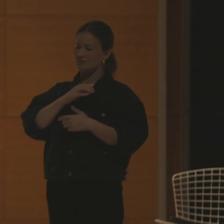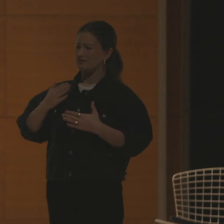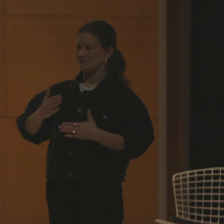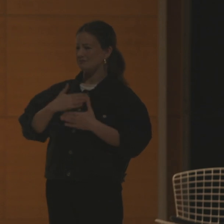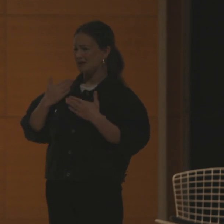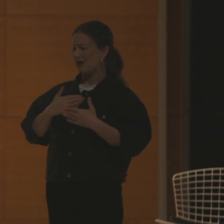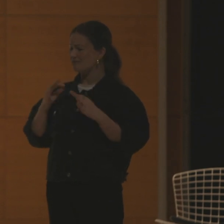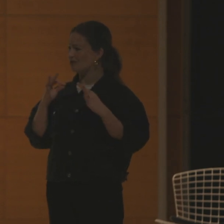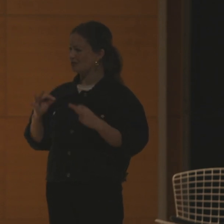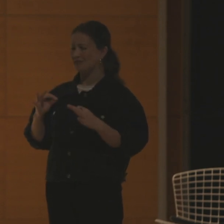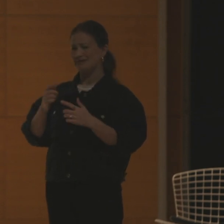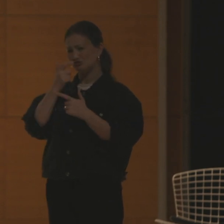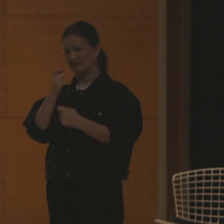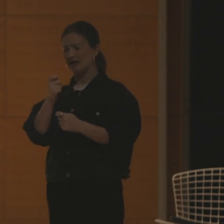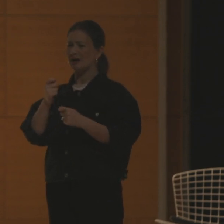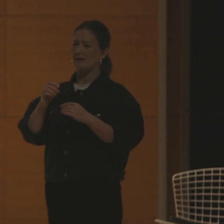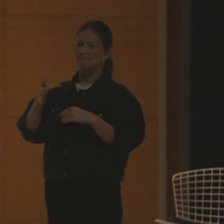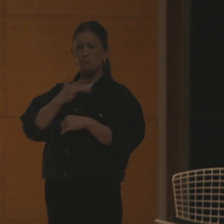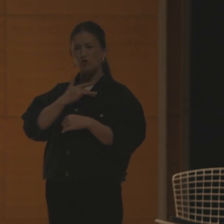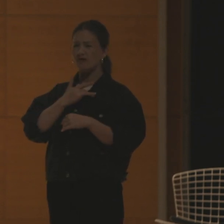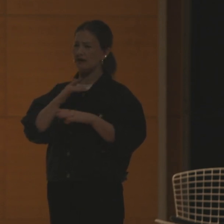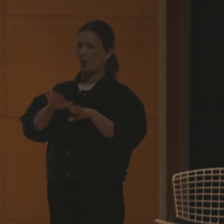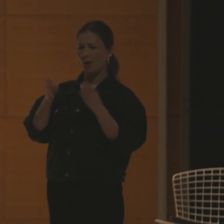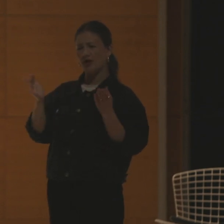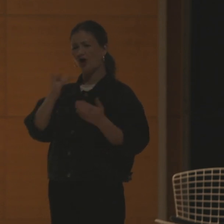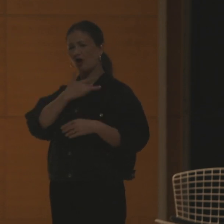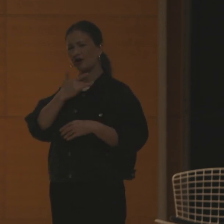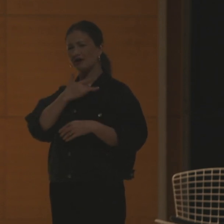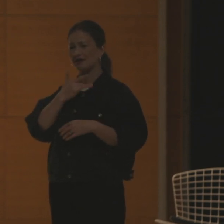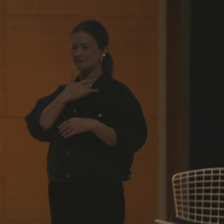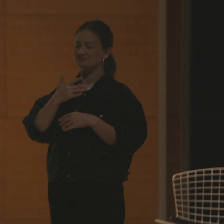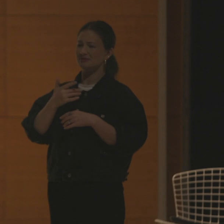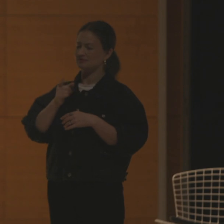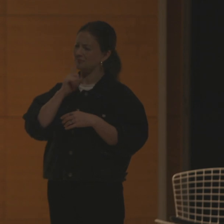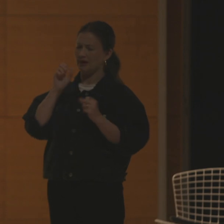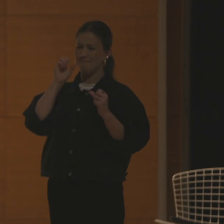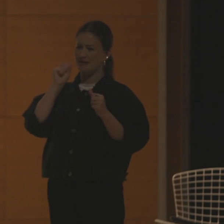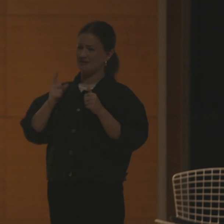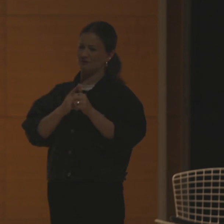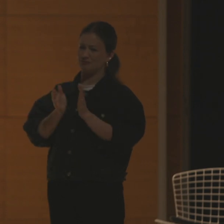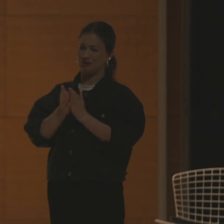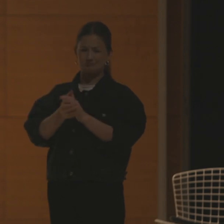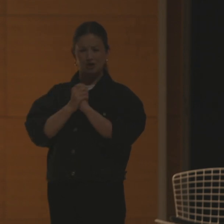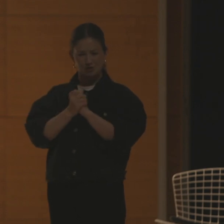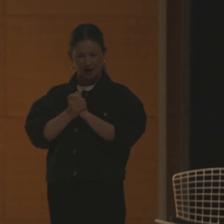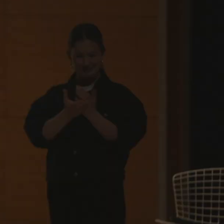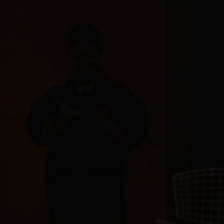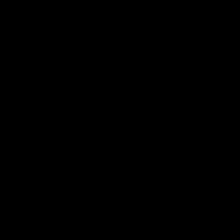unfolding. Moving, open-hearted, and astute, Holding Pattern is a splendid debut. Congrats, Jenny.